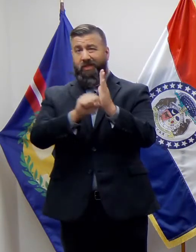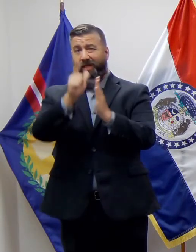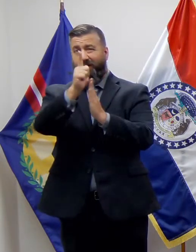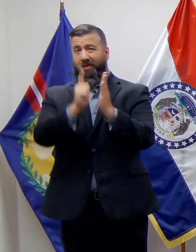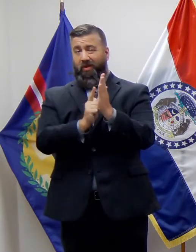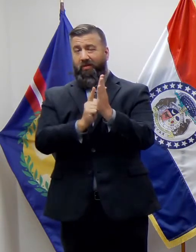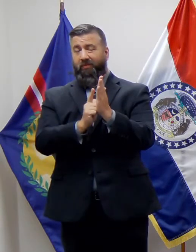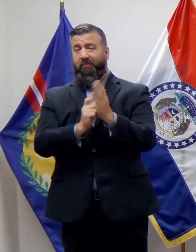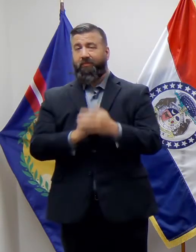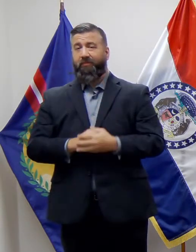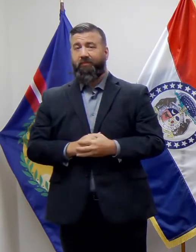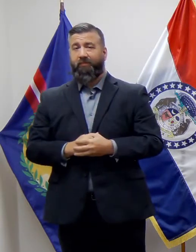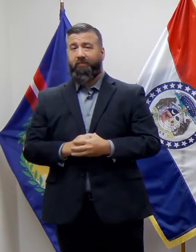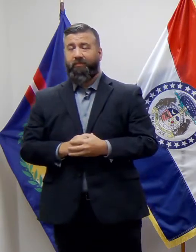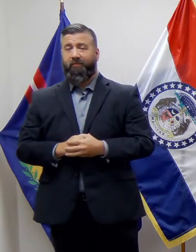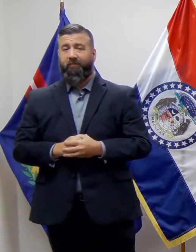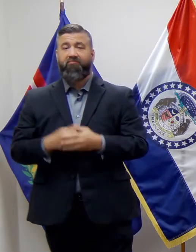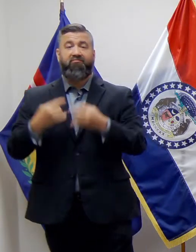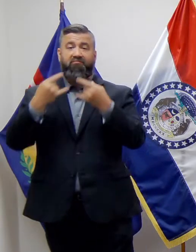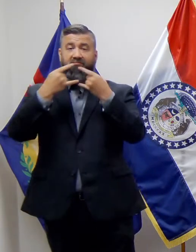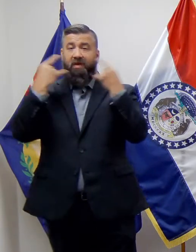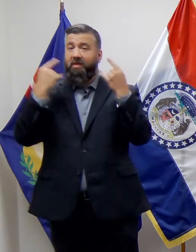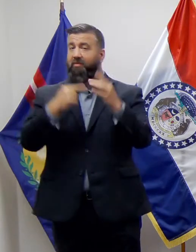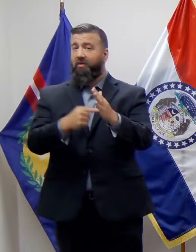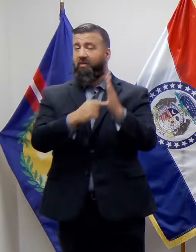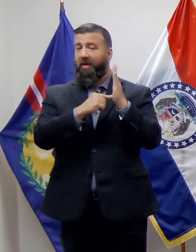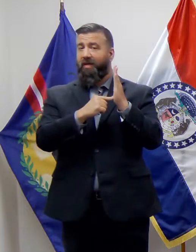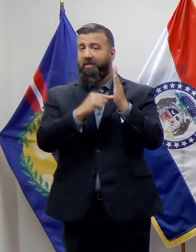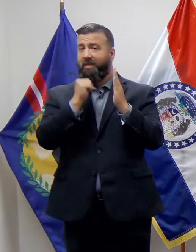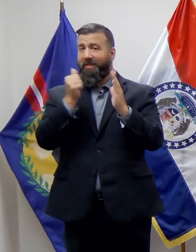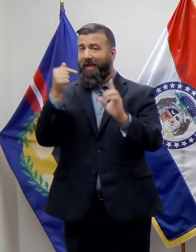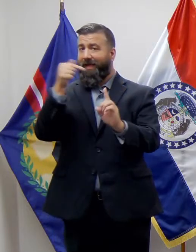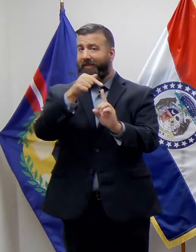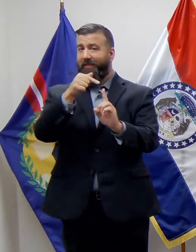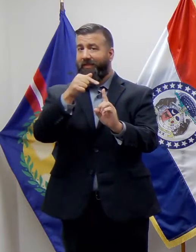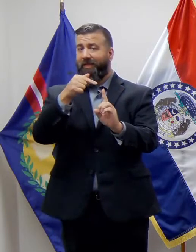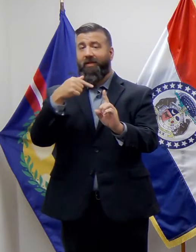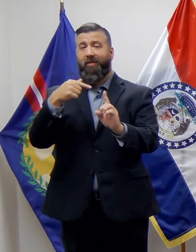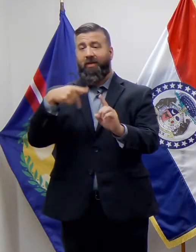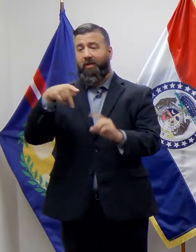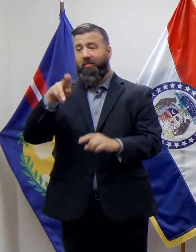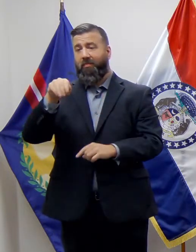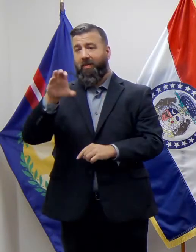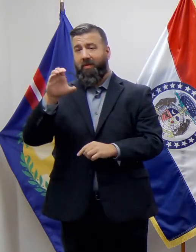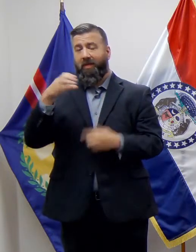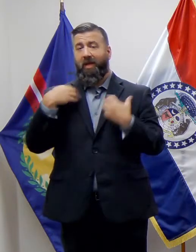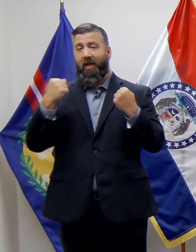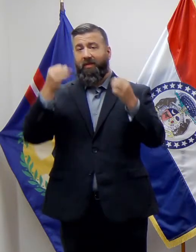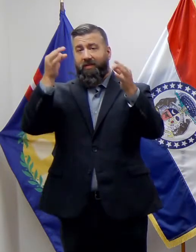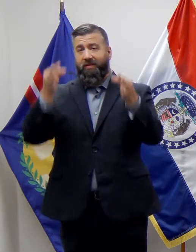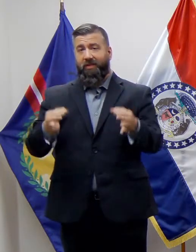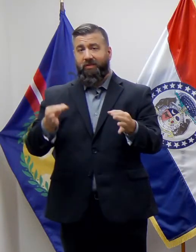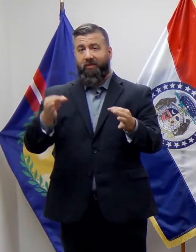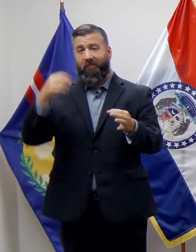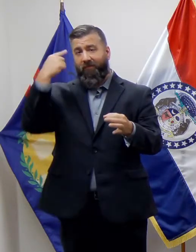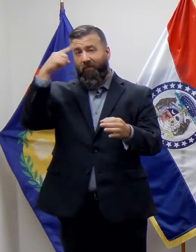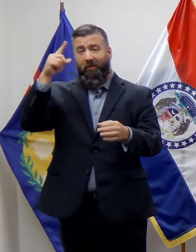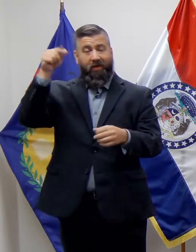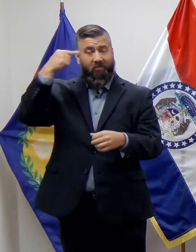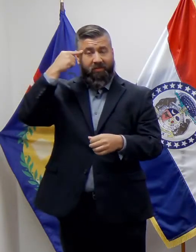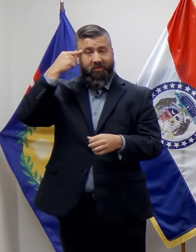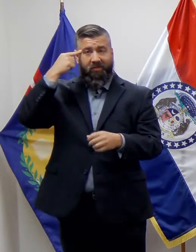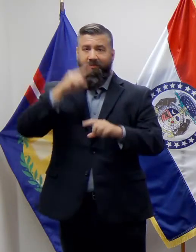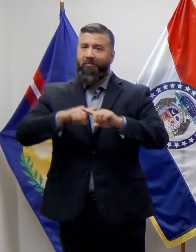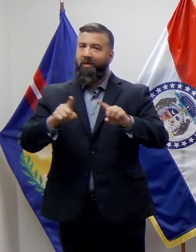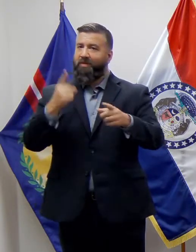orders. While mask mandates are not one of those public health decisions for our legislative branch, it's the right thing to